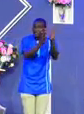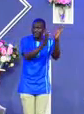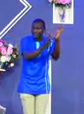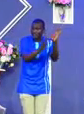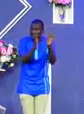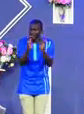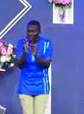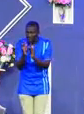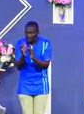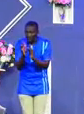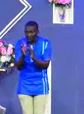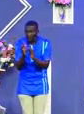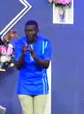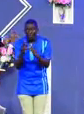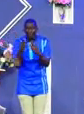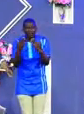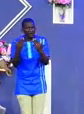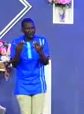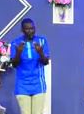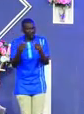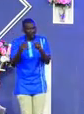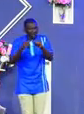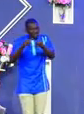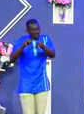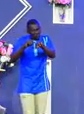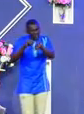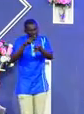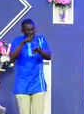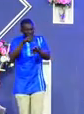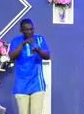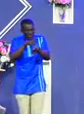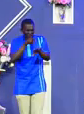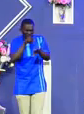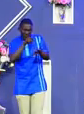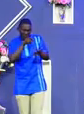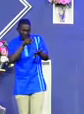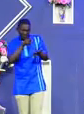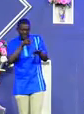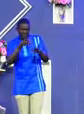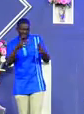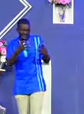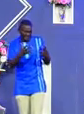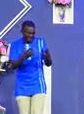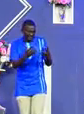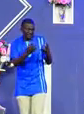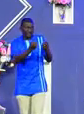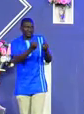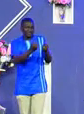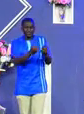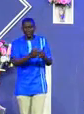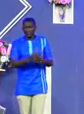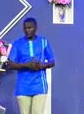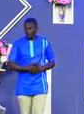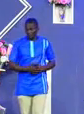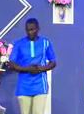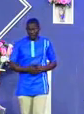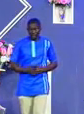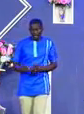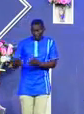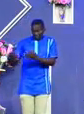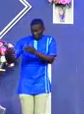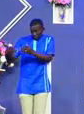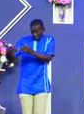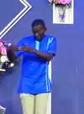Praise Jesus. Ne Petero nga akwatiddwa. But when Peter was held. Ekkanisa. The church.